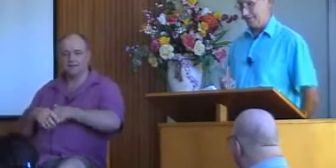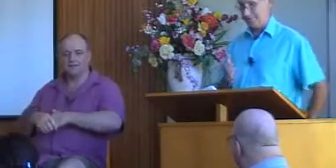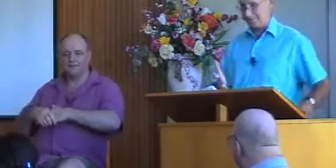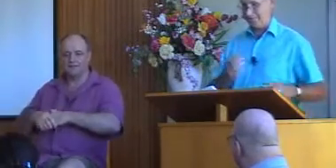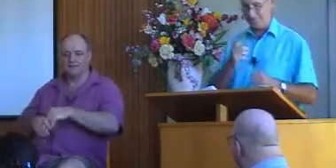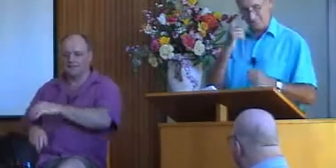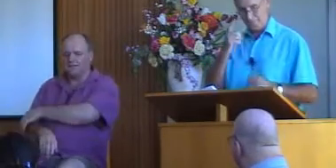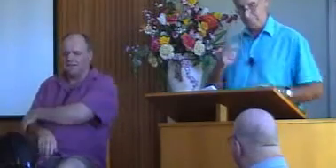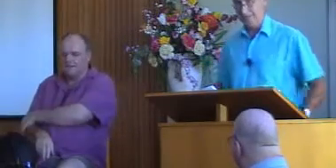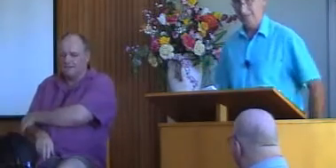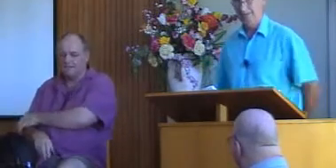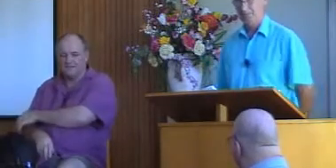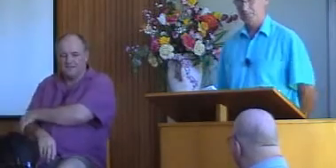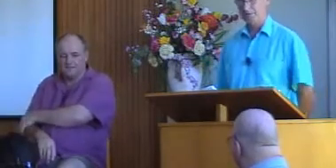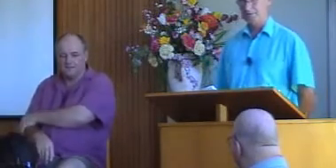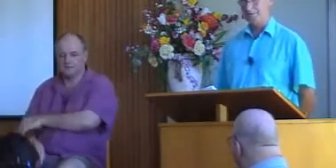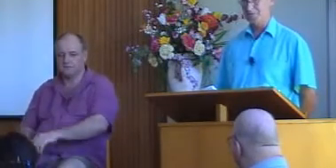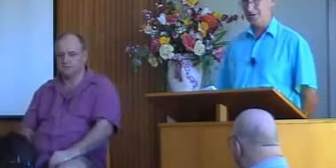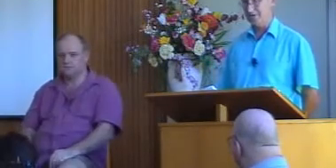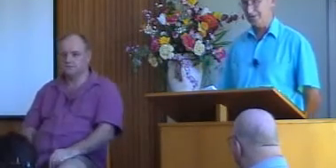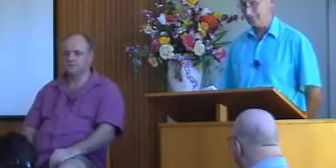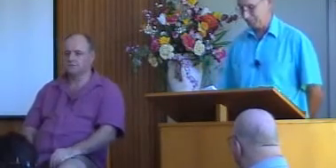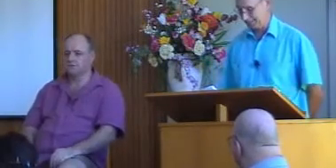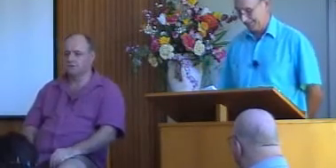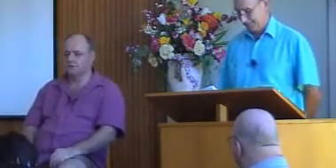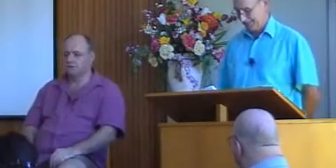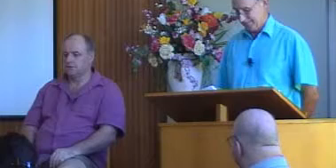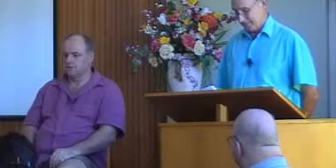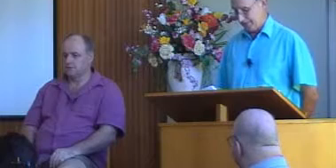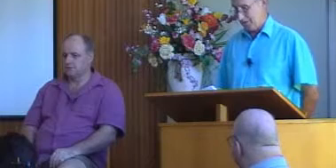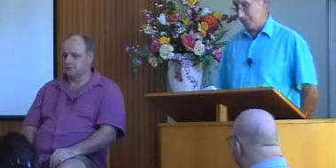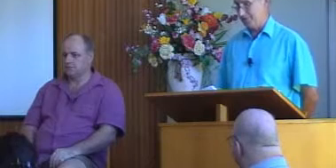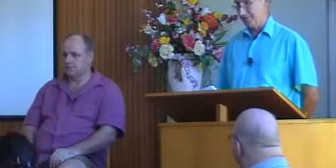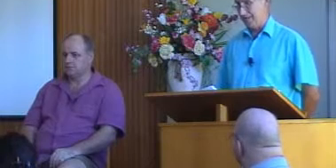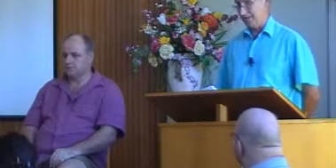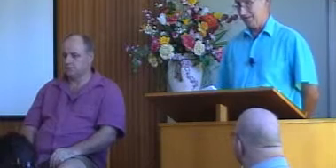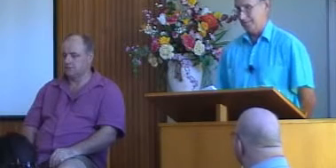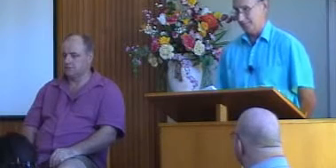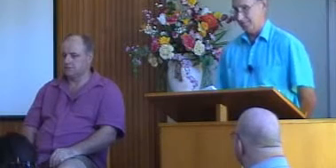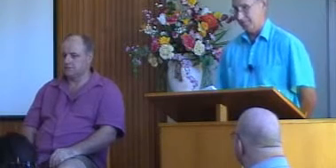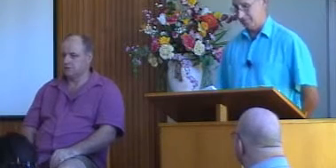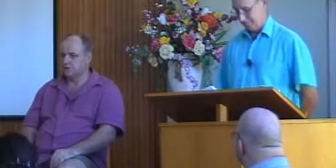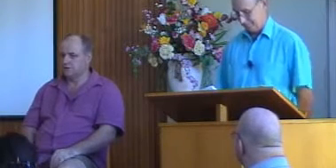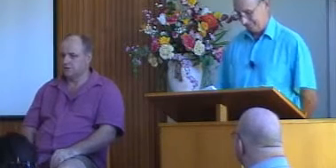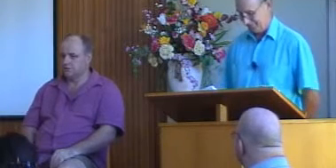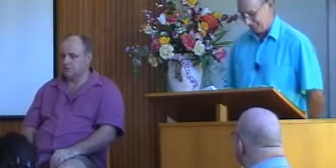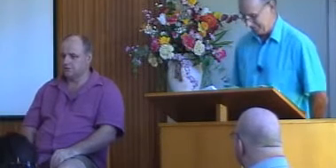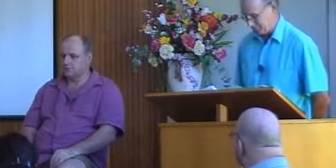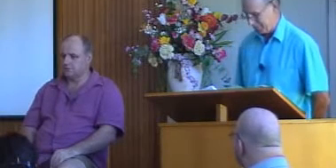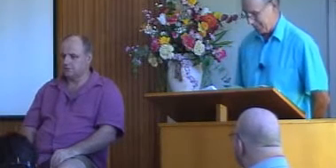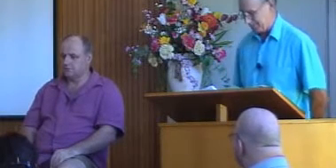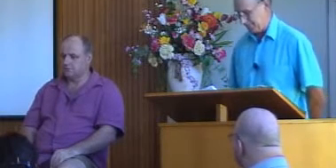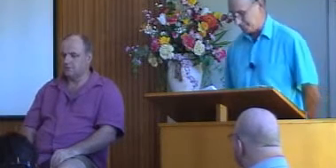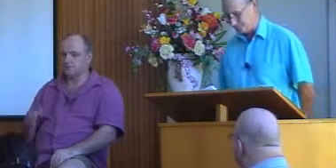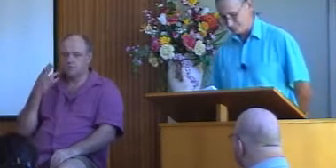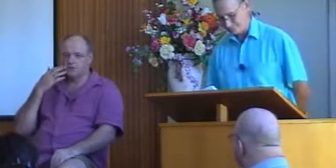the day, and every time I did it, it would almost bring a tear to my eye. Anyway, when he said that, I sort of thought, he was